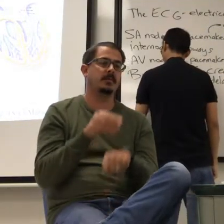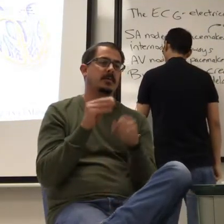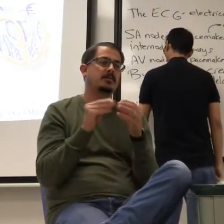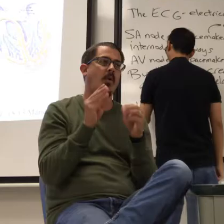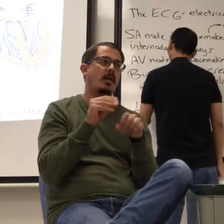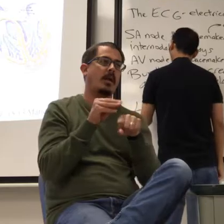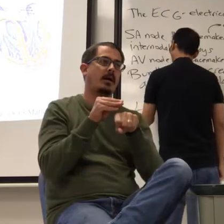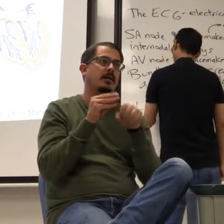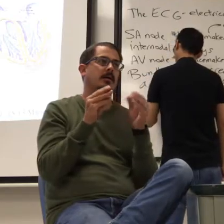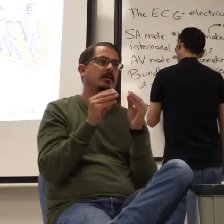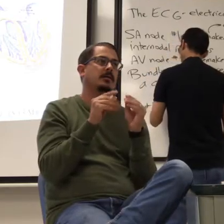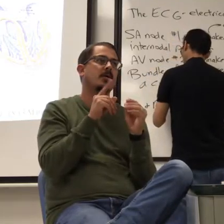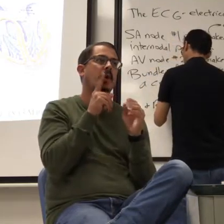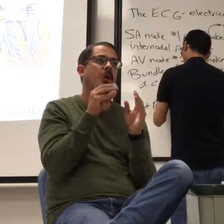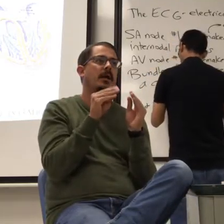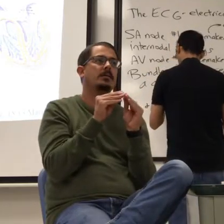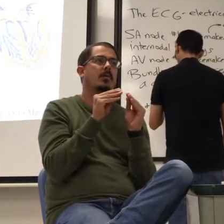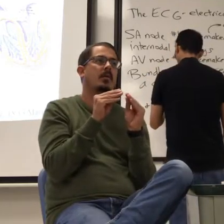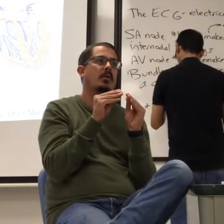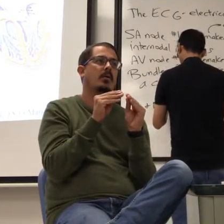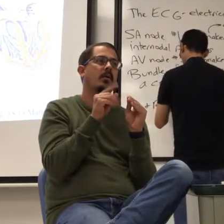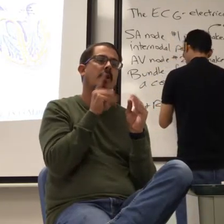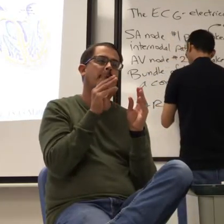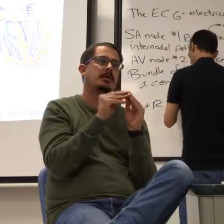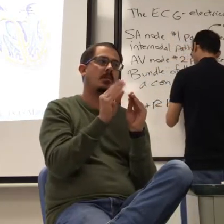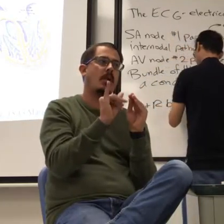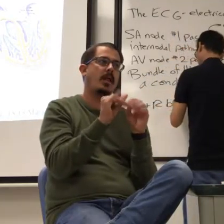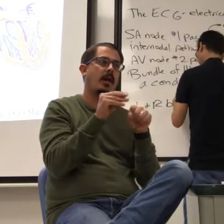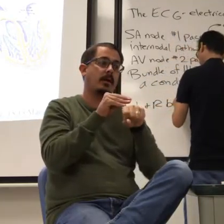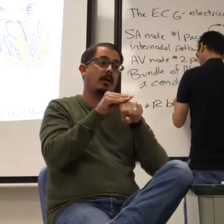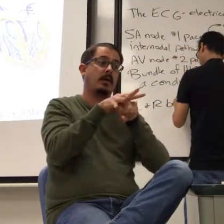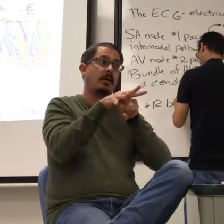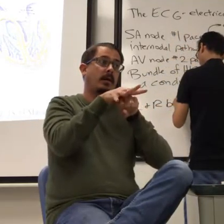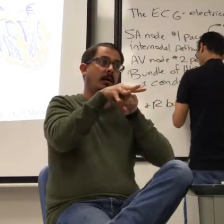So L and R, left and right.